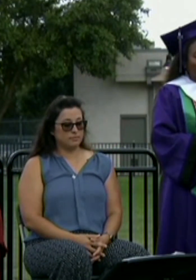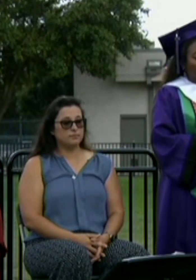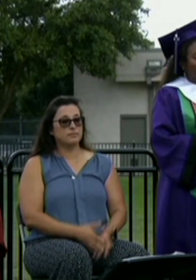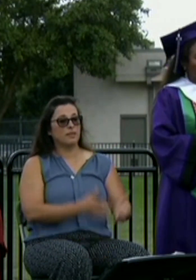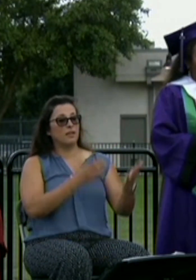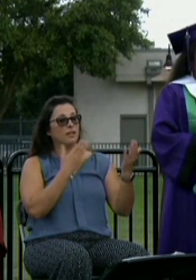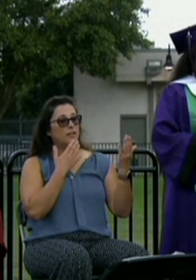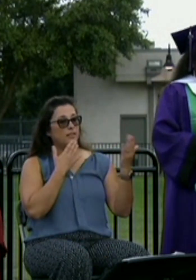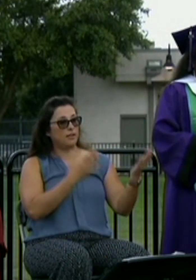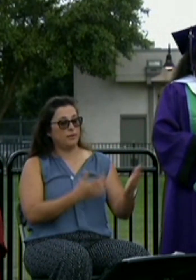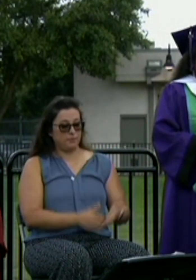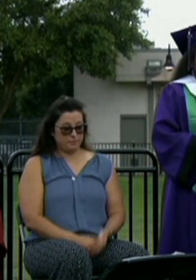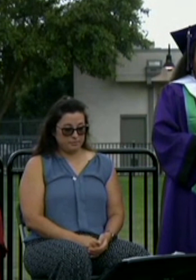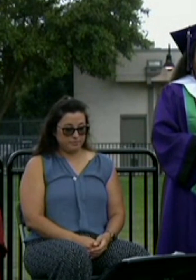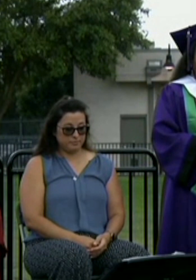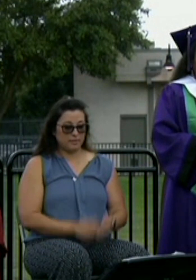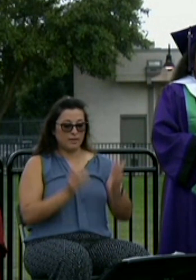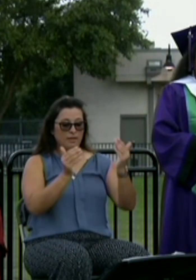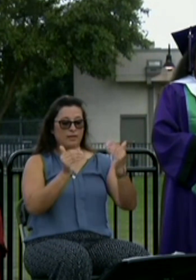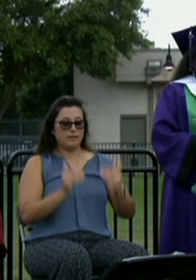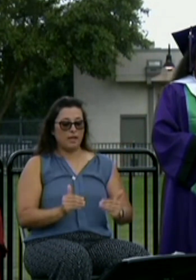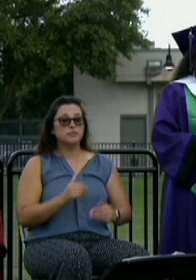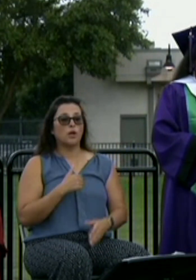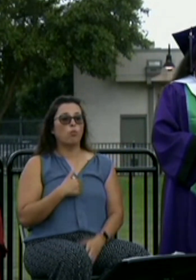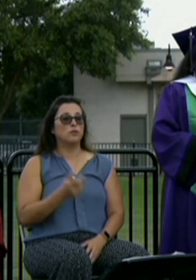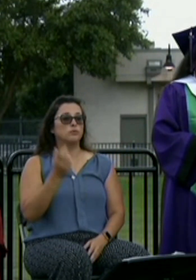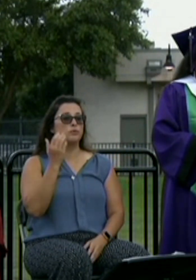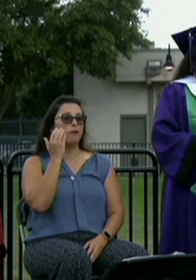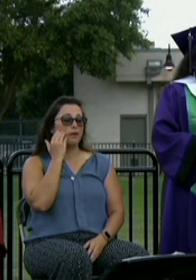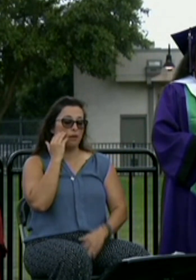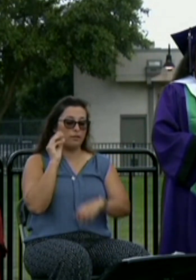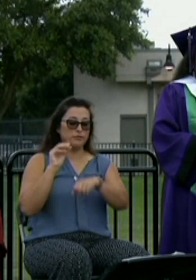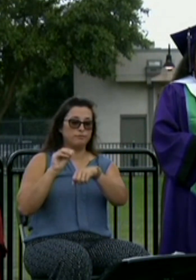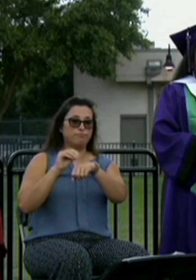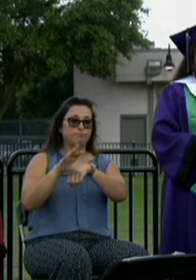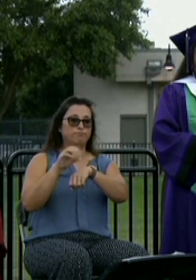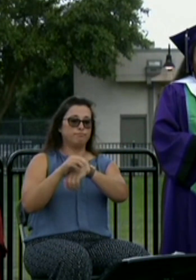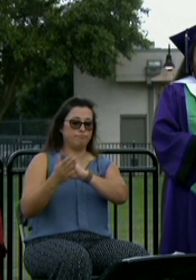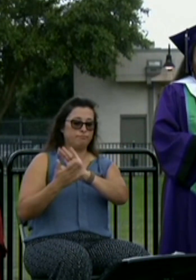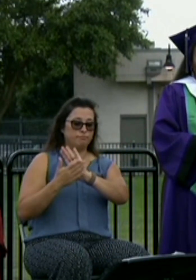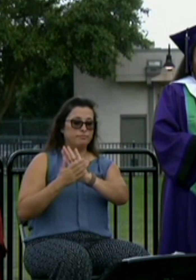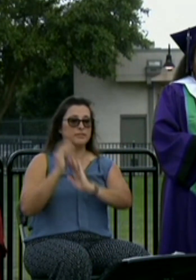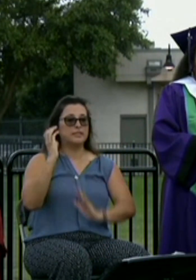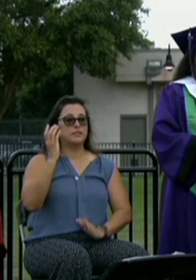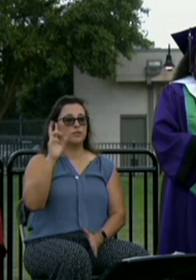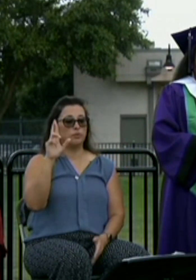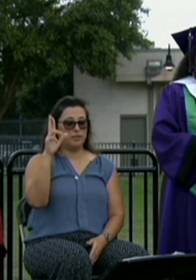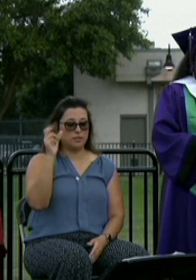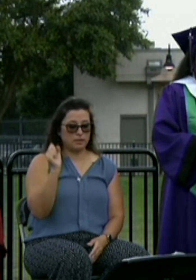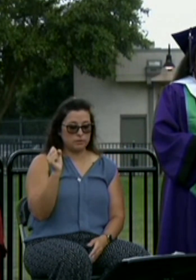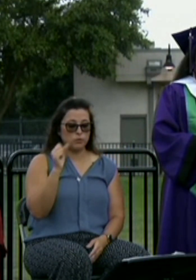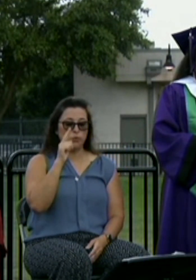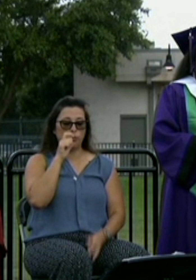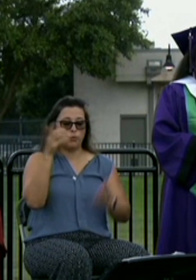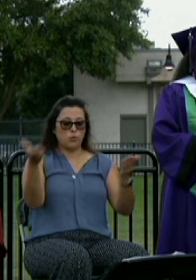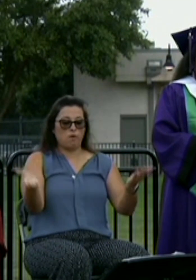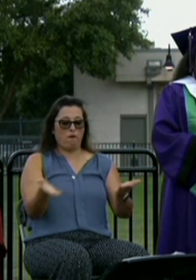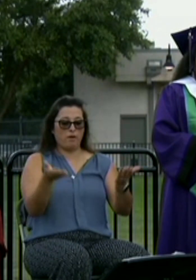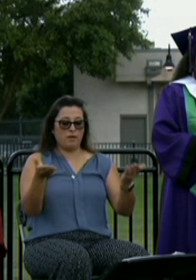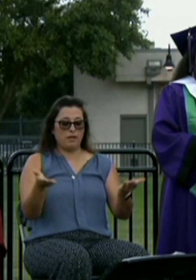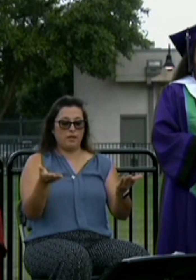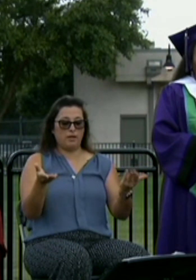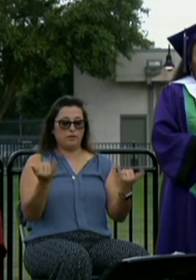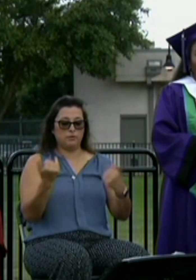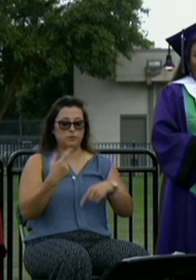Thank you. Next, I would like to acknowledge the counselors of Cedar Ridge High School who are all here in the